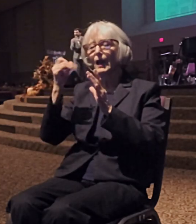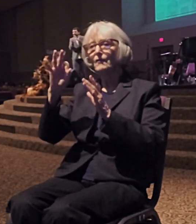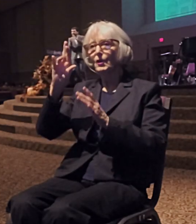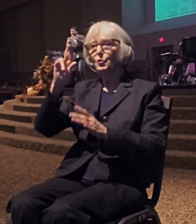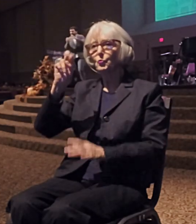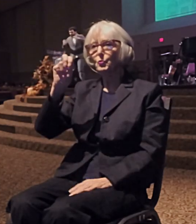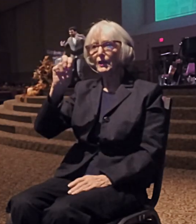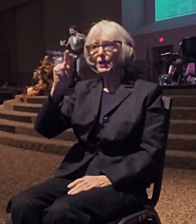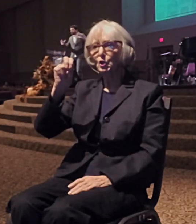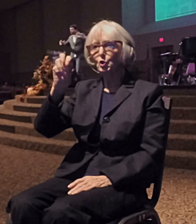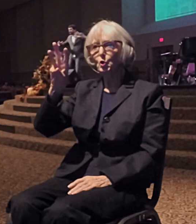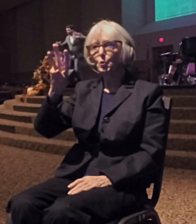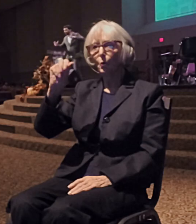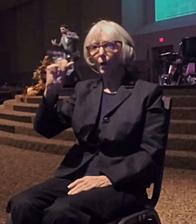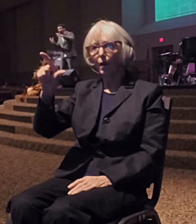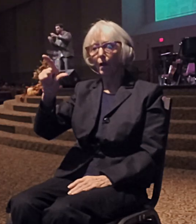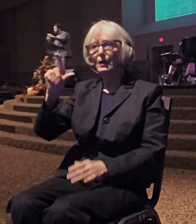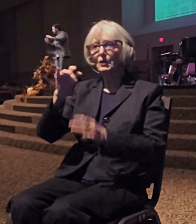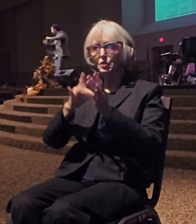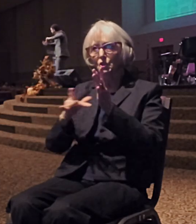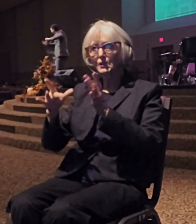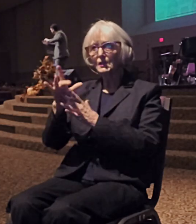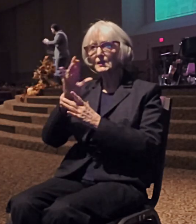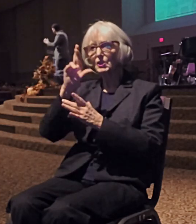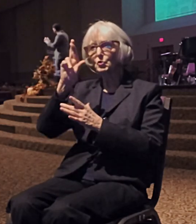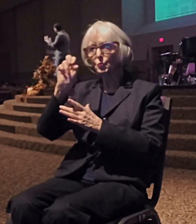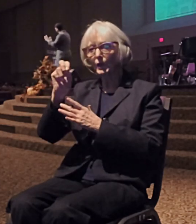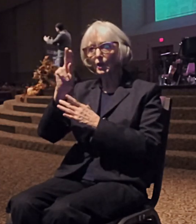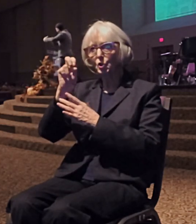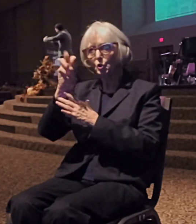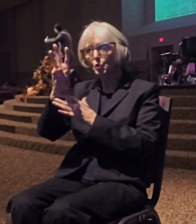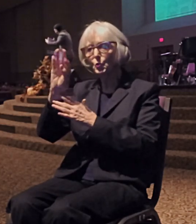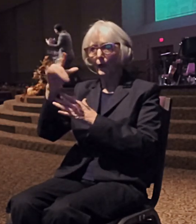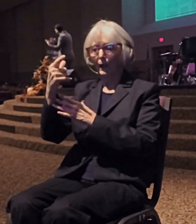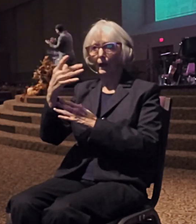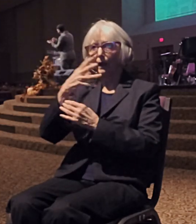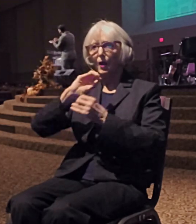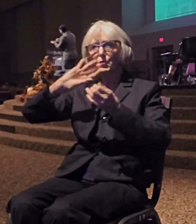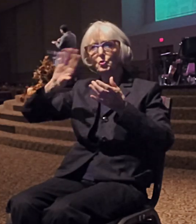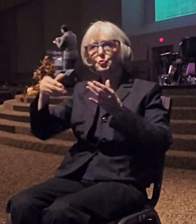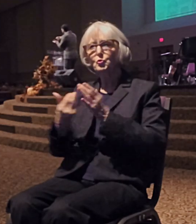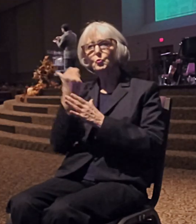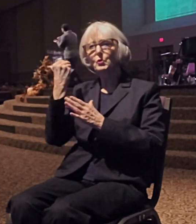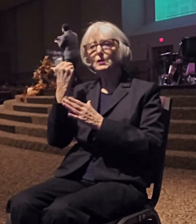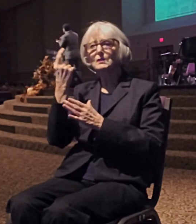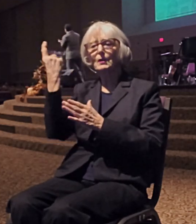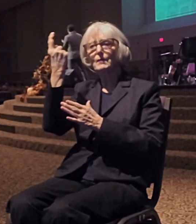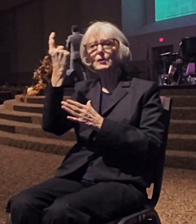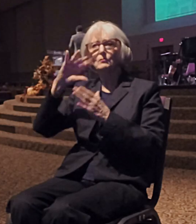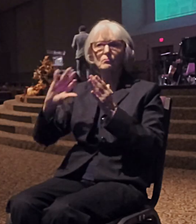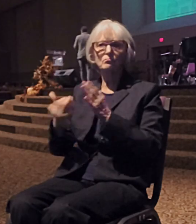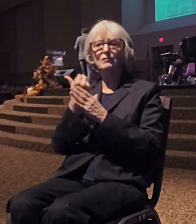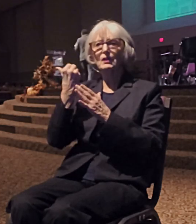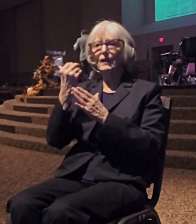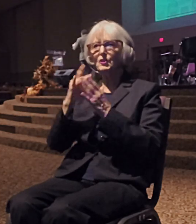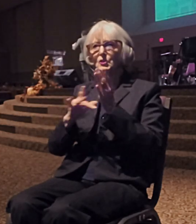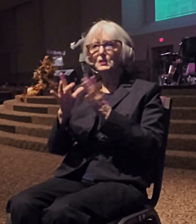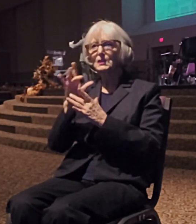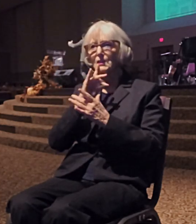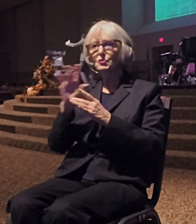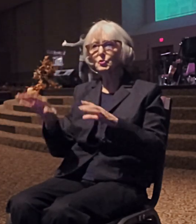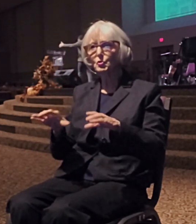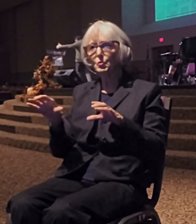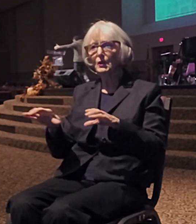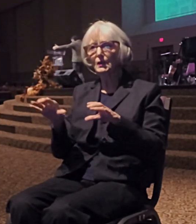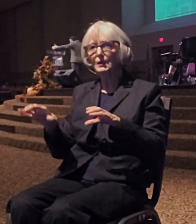renewal, that Jesus is renewing and recreating, that there is something renewing that Jesus is doing. Jesus,